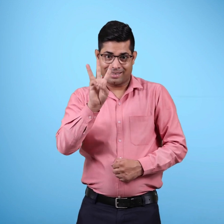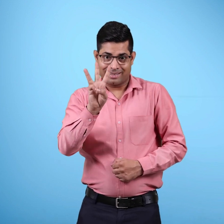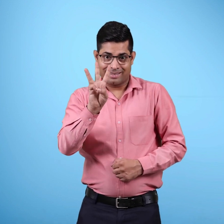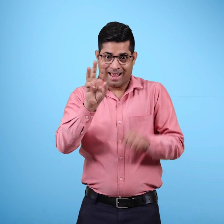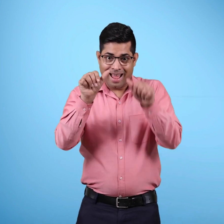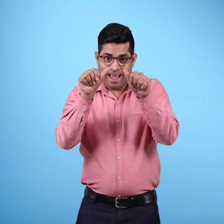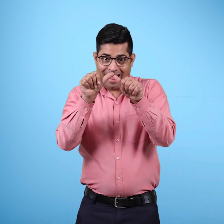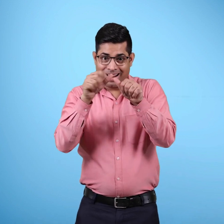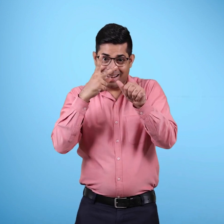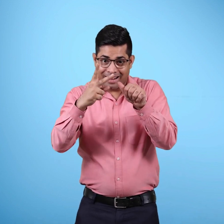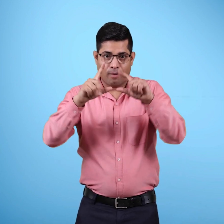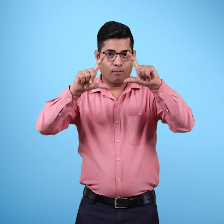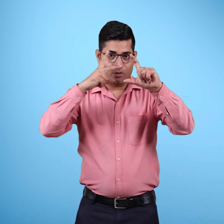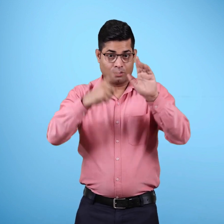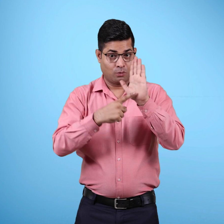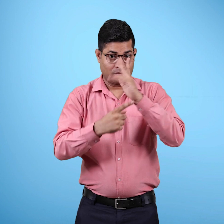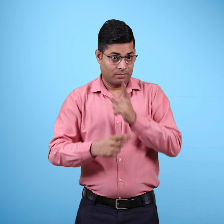Figure 7.3a.